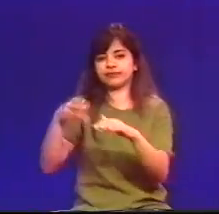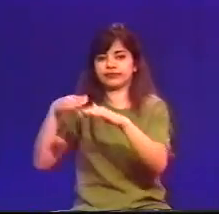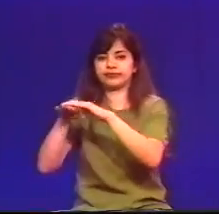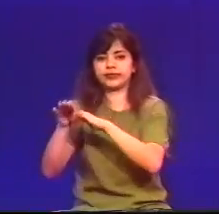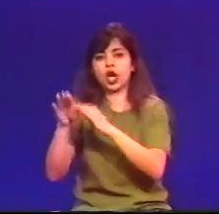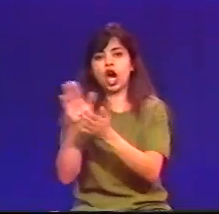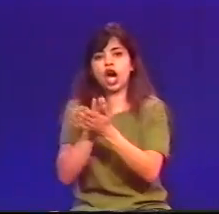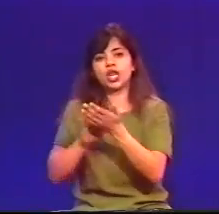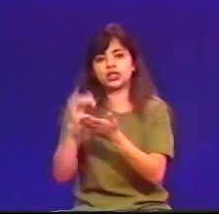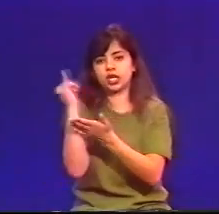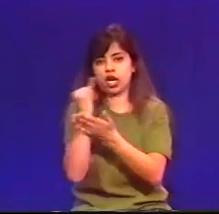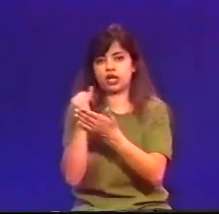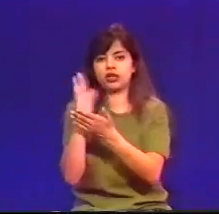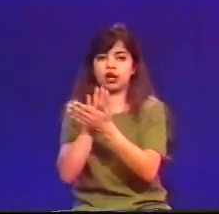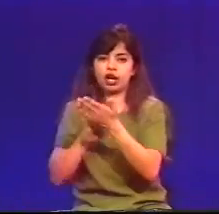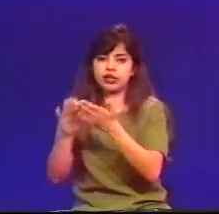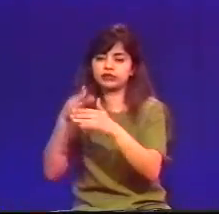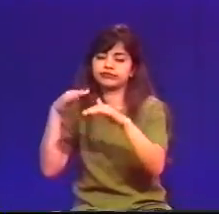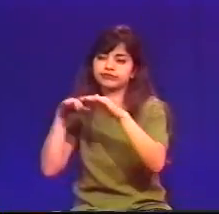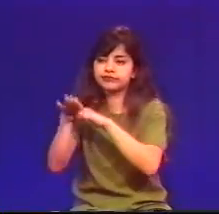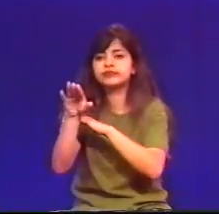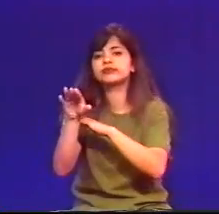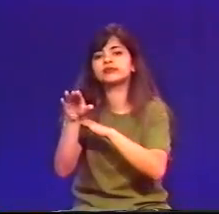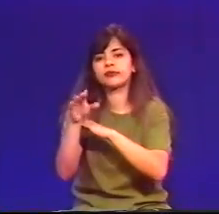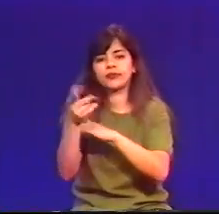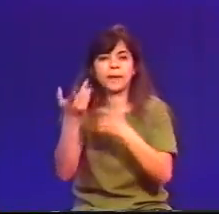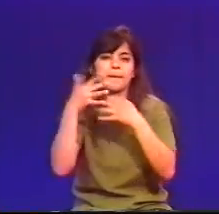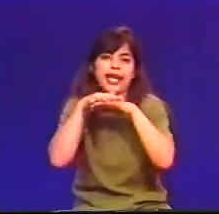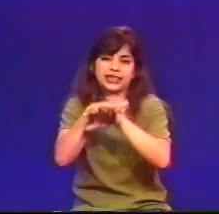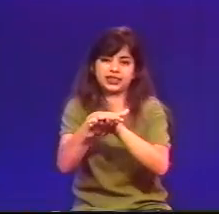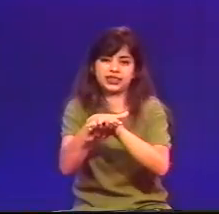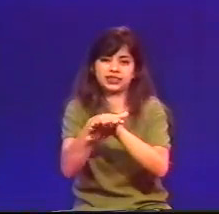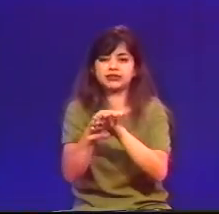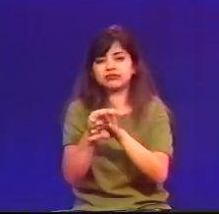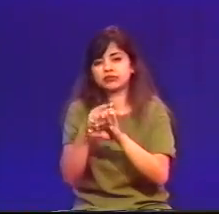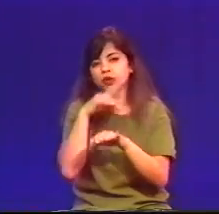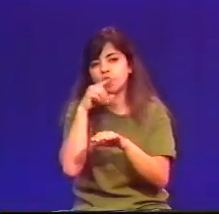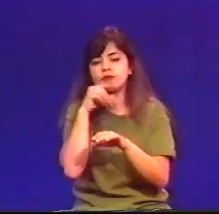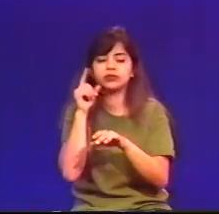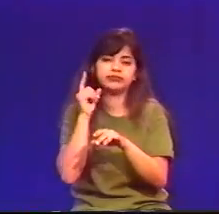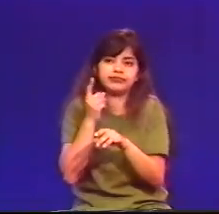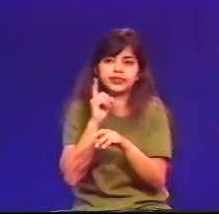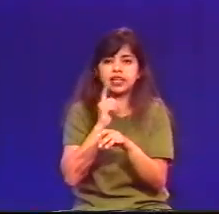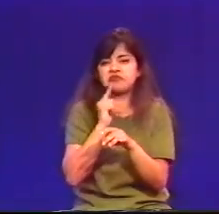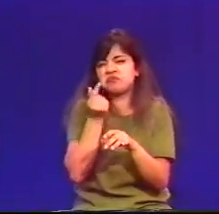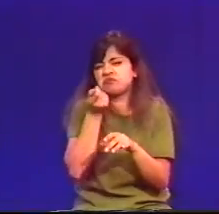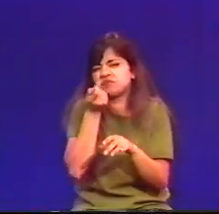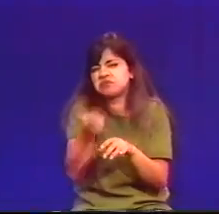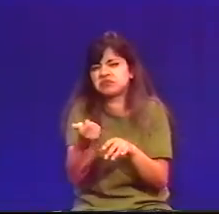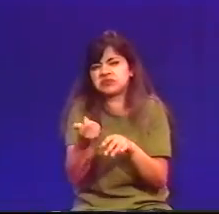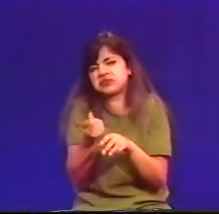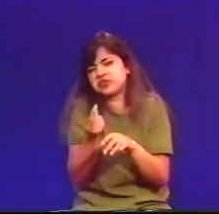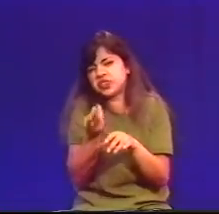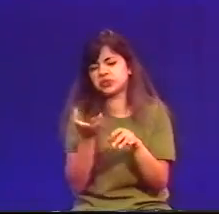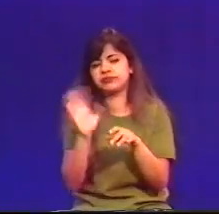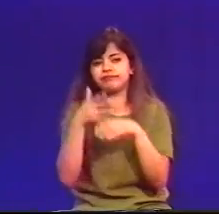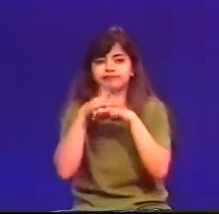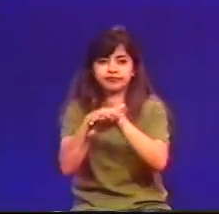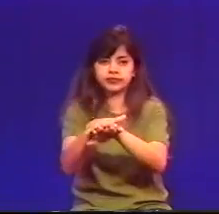I attended the deaf school for 12 years. And upon graduating from there, entered a mainstream art school to get my